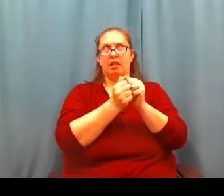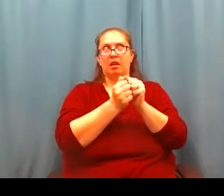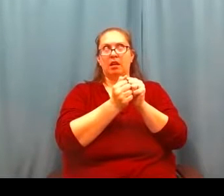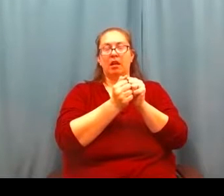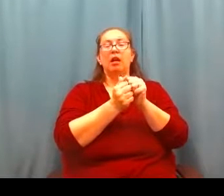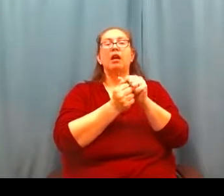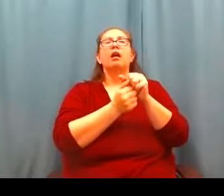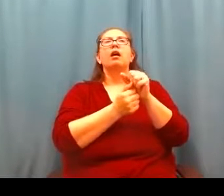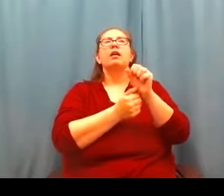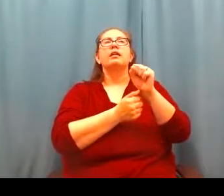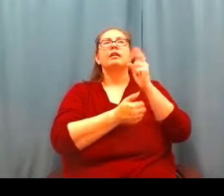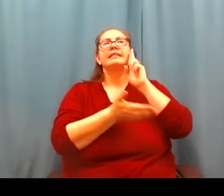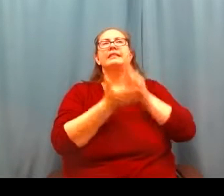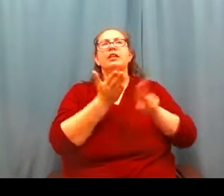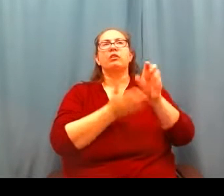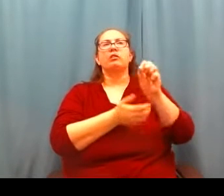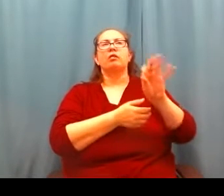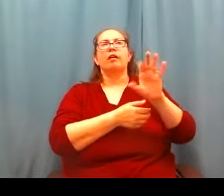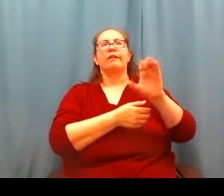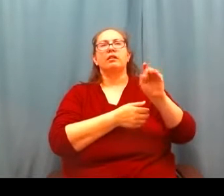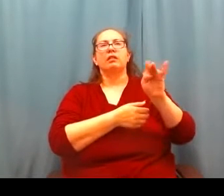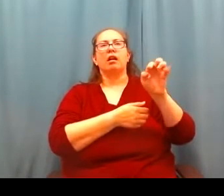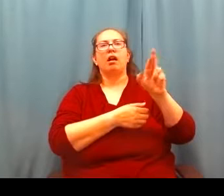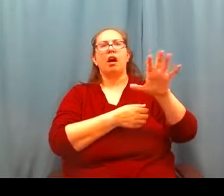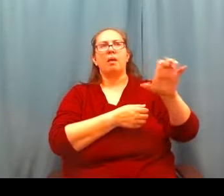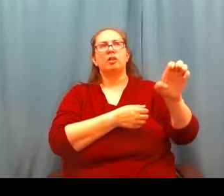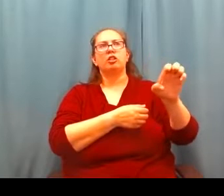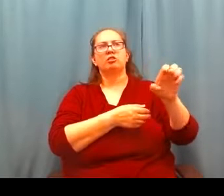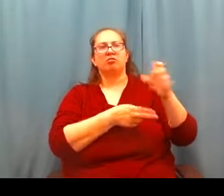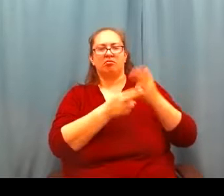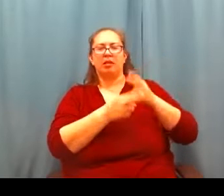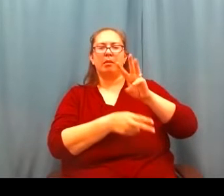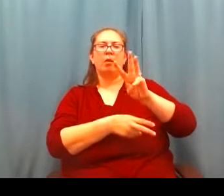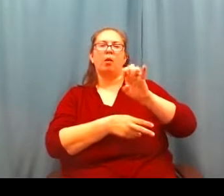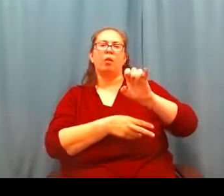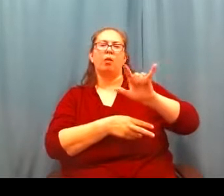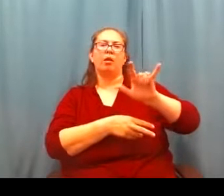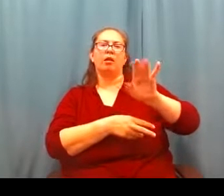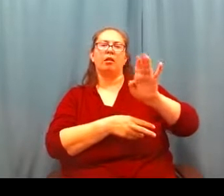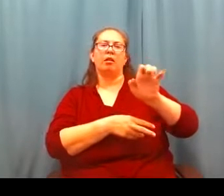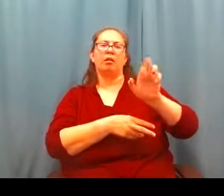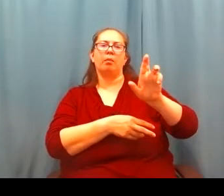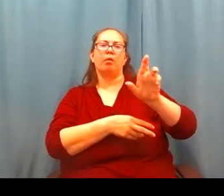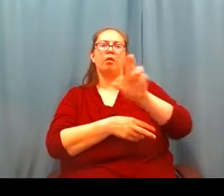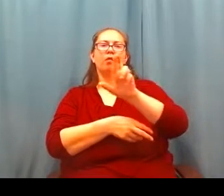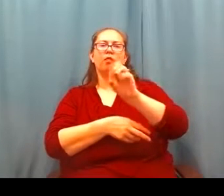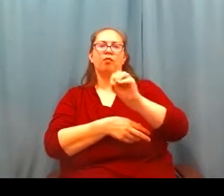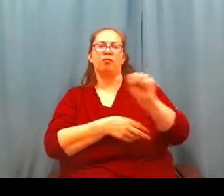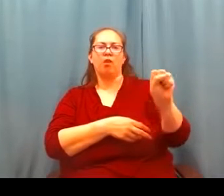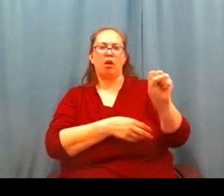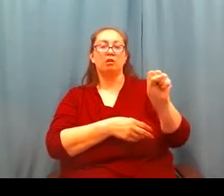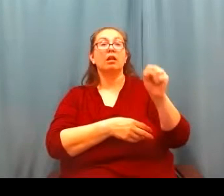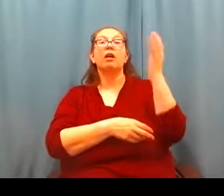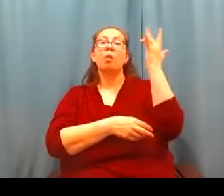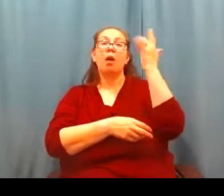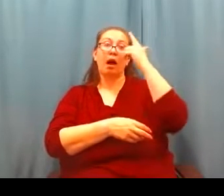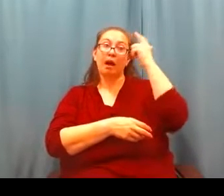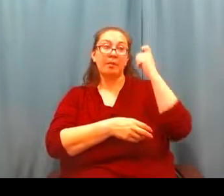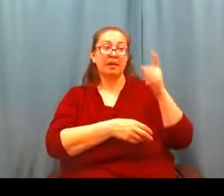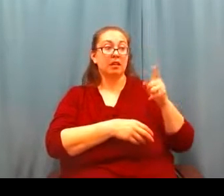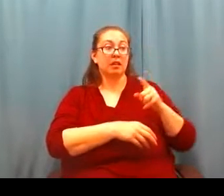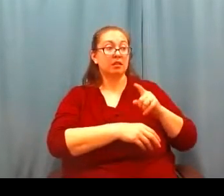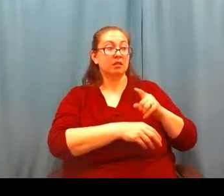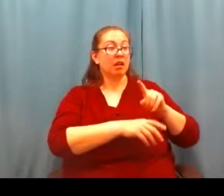Commerce, Wilbur Ross, because we know that we don't have very good reply